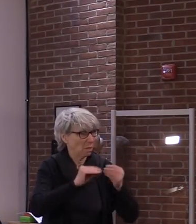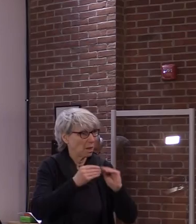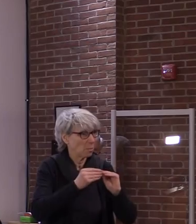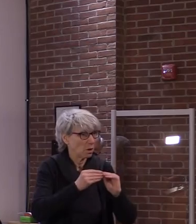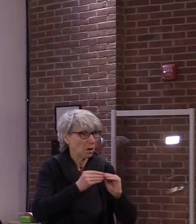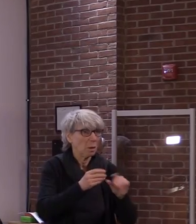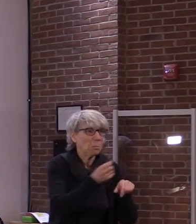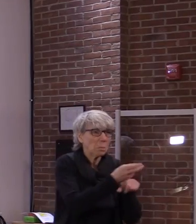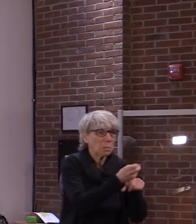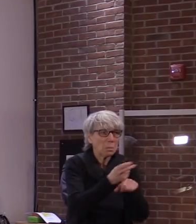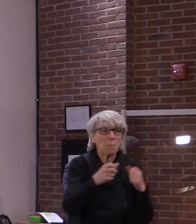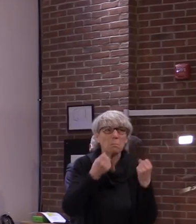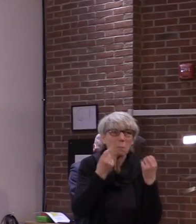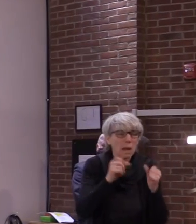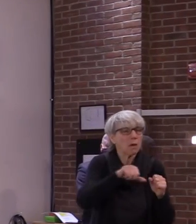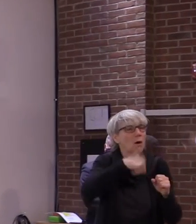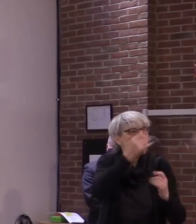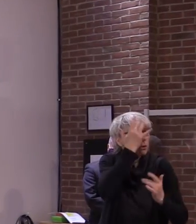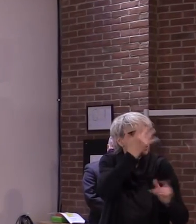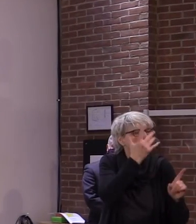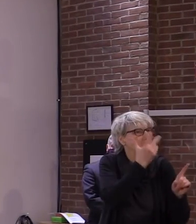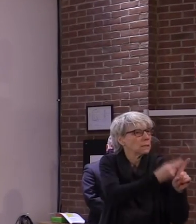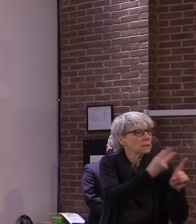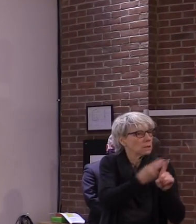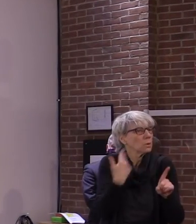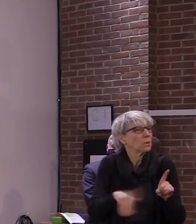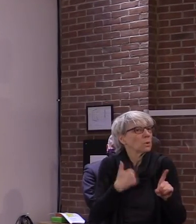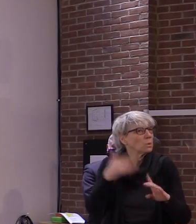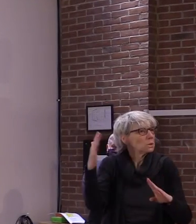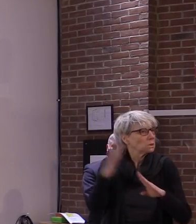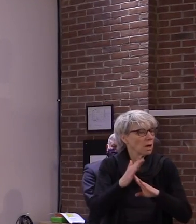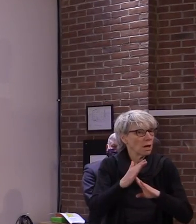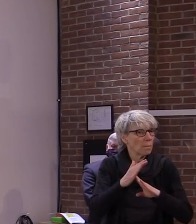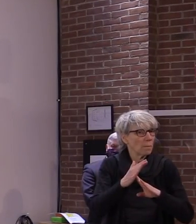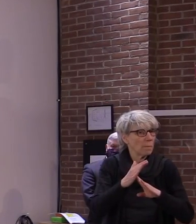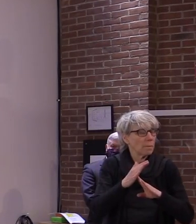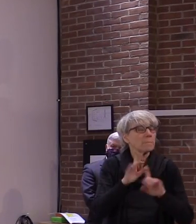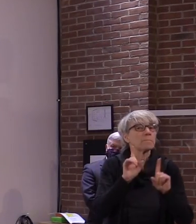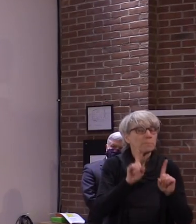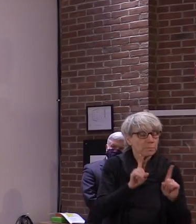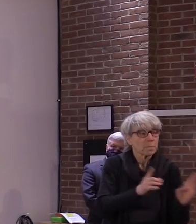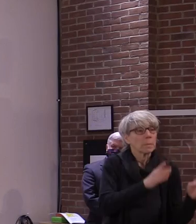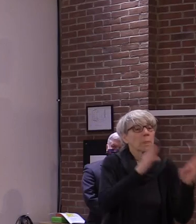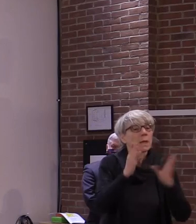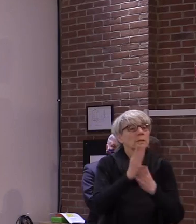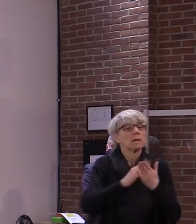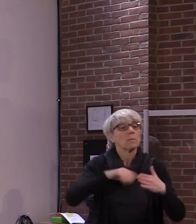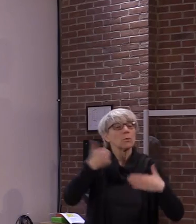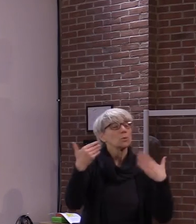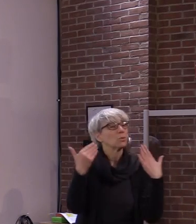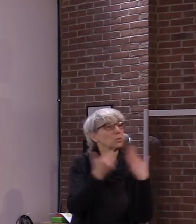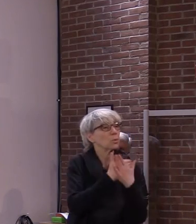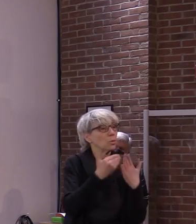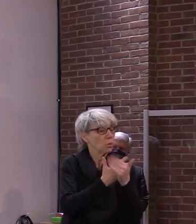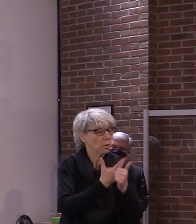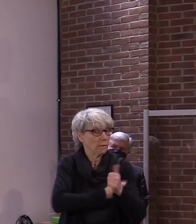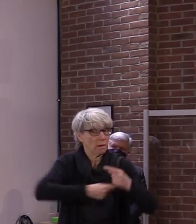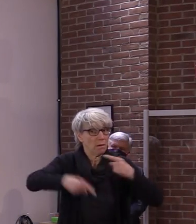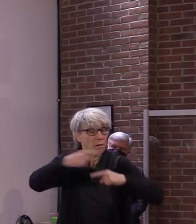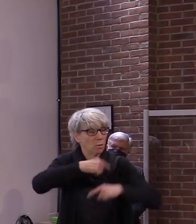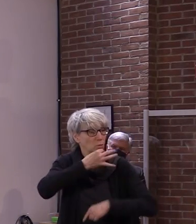new vaccines become available, some that current studies may find have a slightly lower effectiveness percentage,